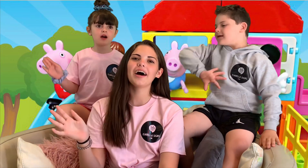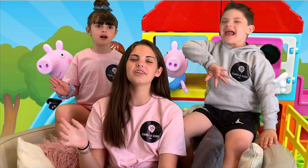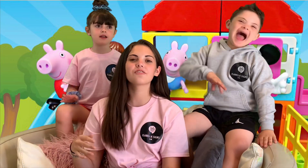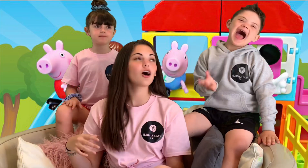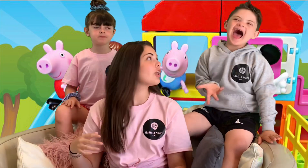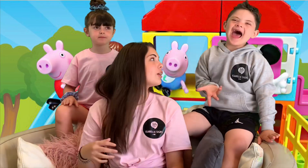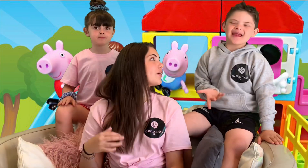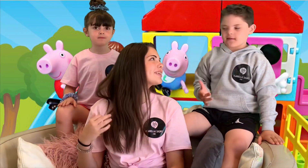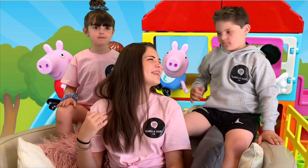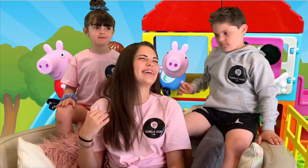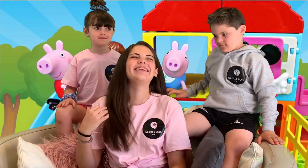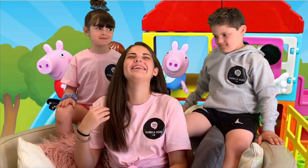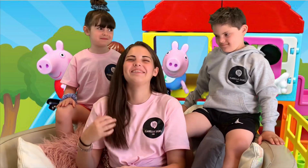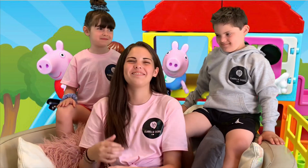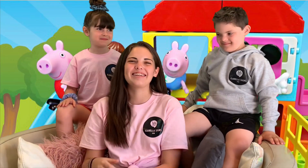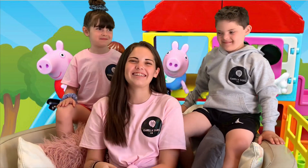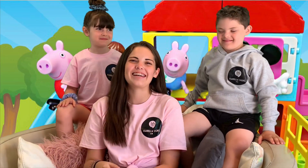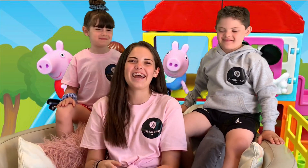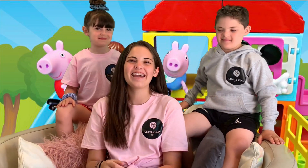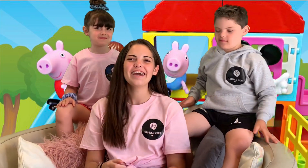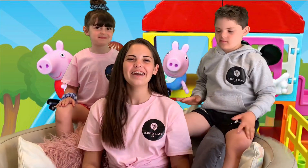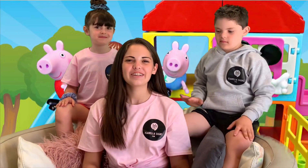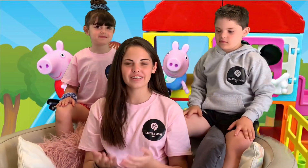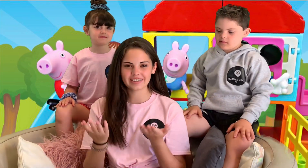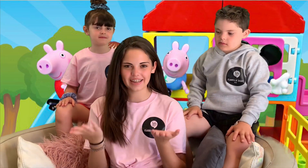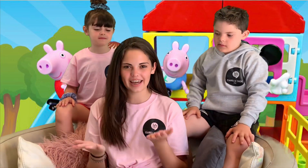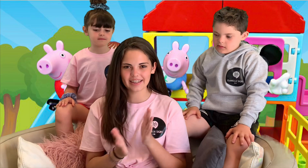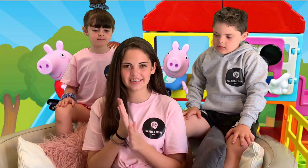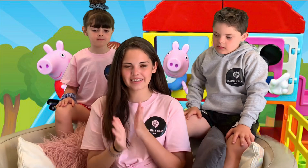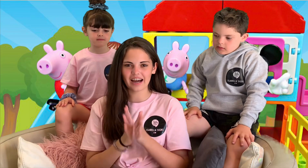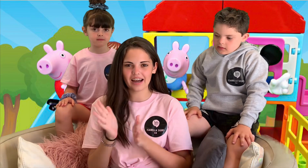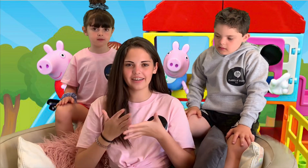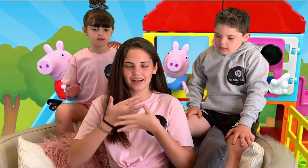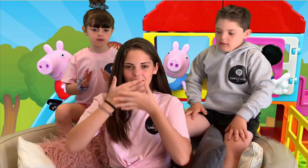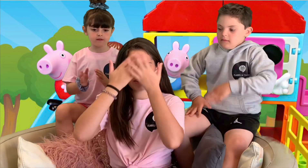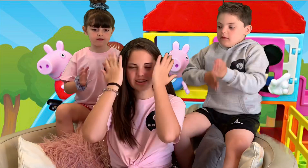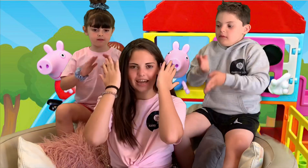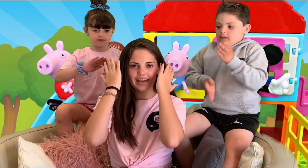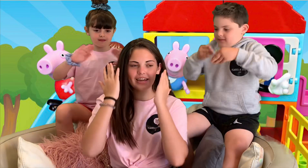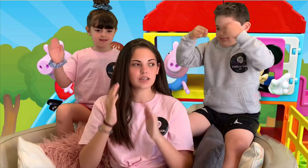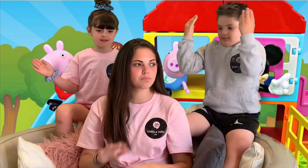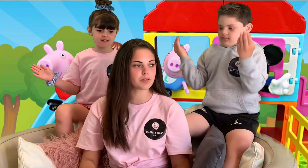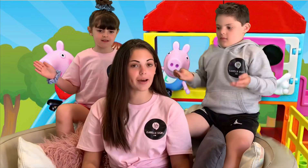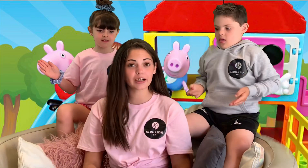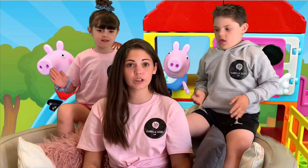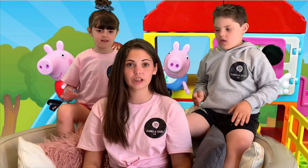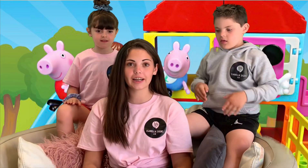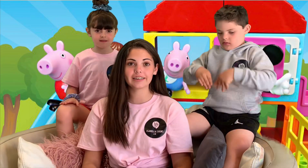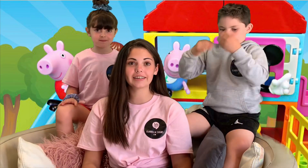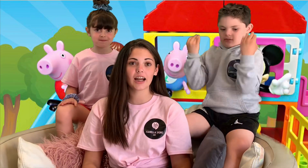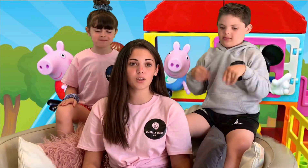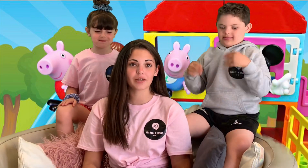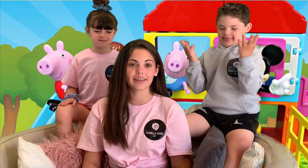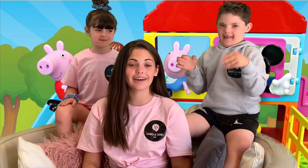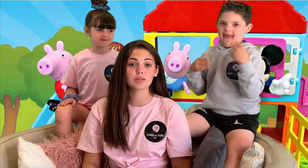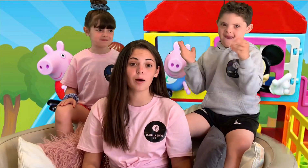everyone. Bye. We're listening to you with me today. So today's sign of the day is the Makaton charity sign of the week, and that is